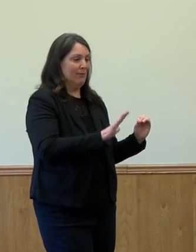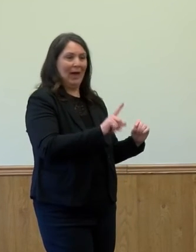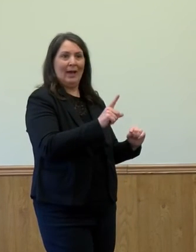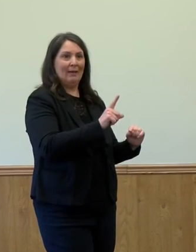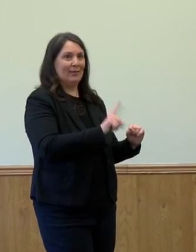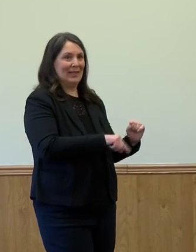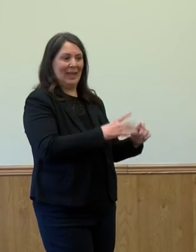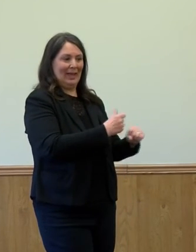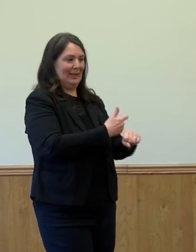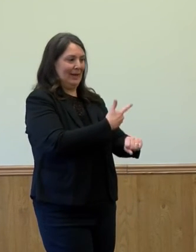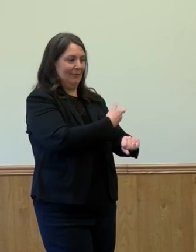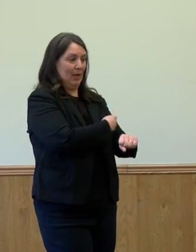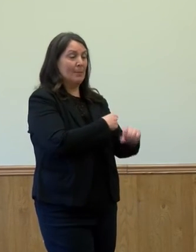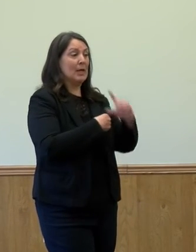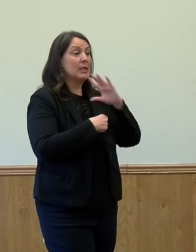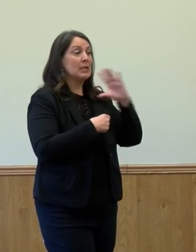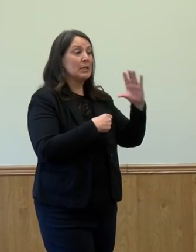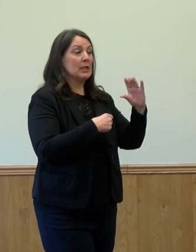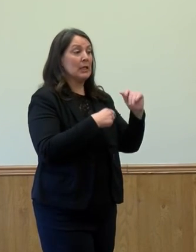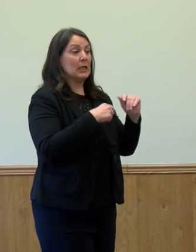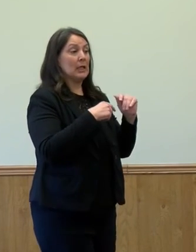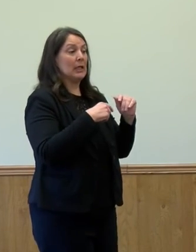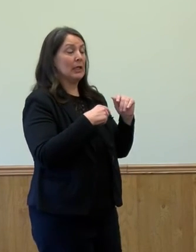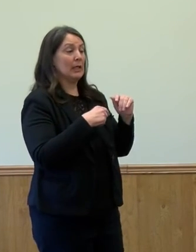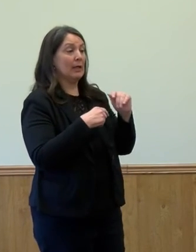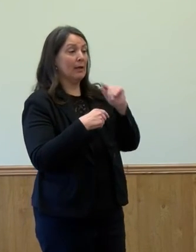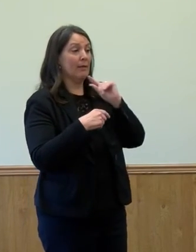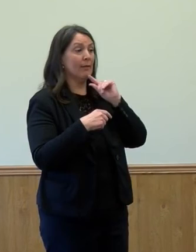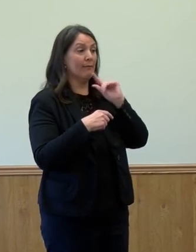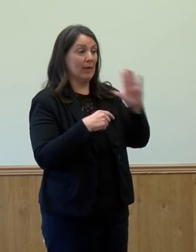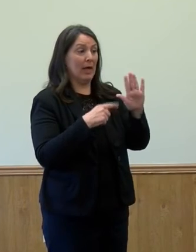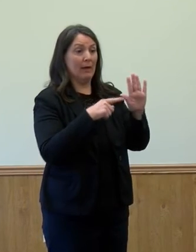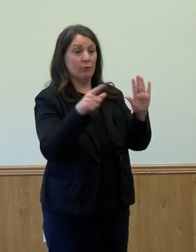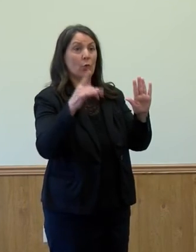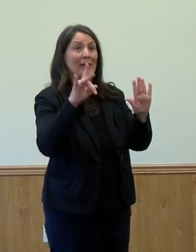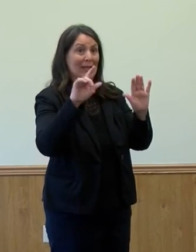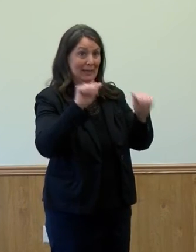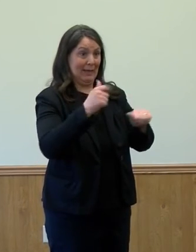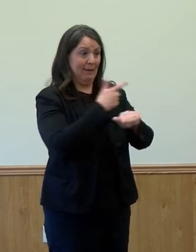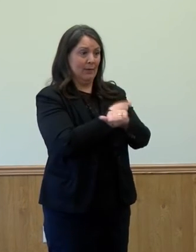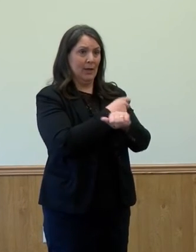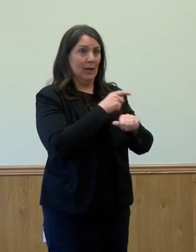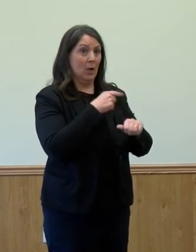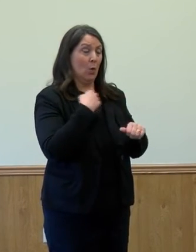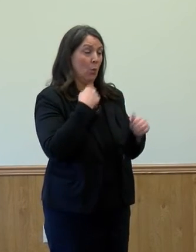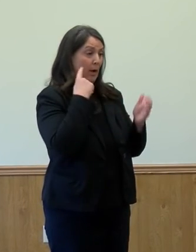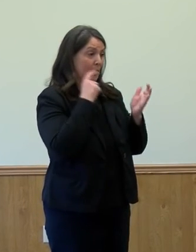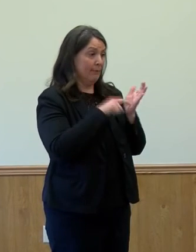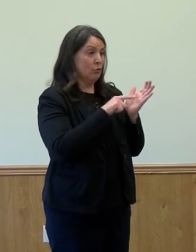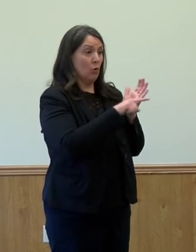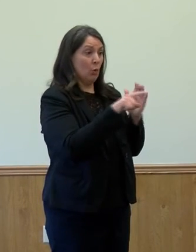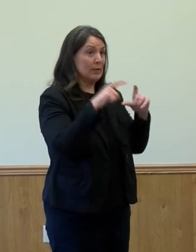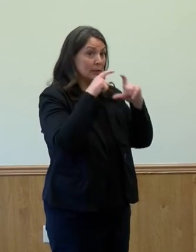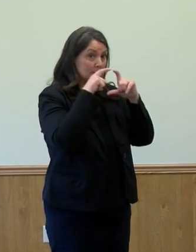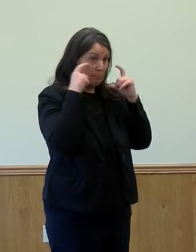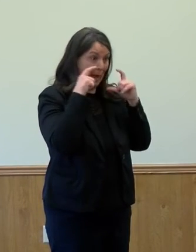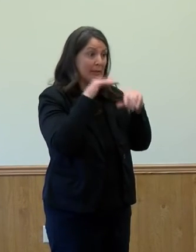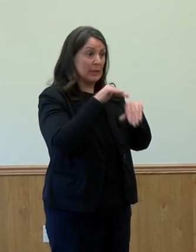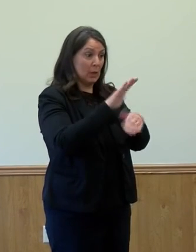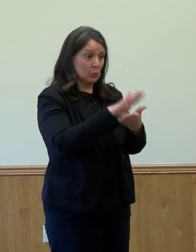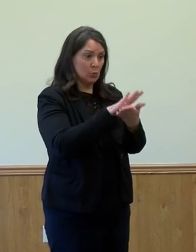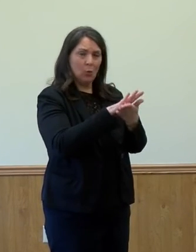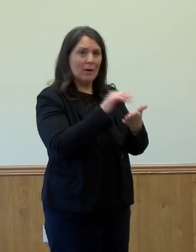But overall, what we are seeing is that the schools, masking is working. We're not seeing a lot of school-based outbreaks. We're seeing that